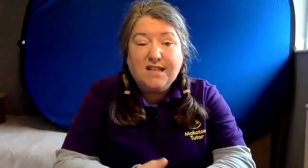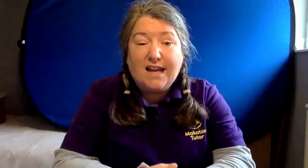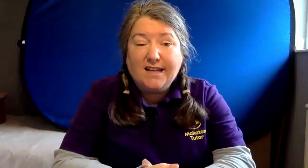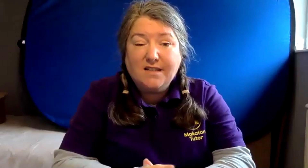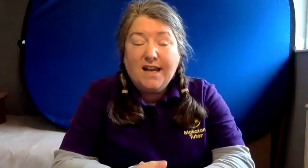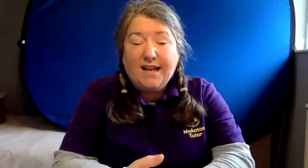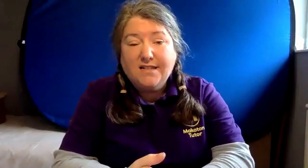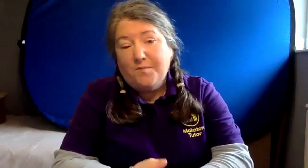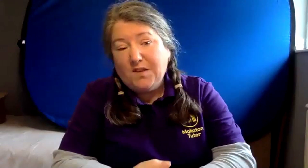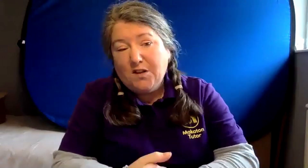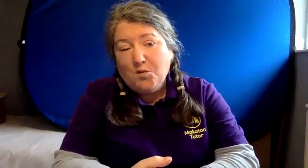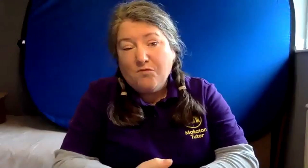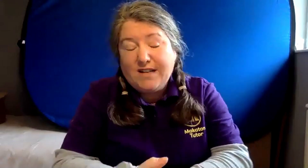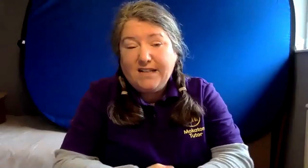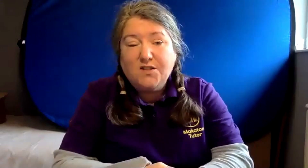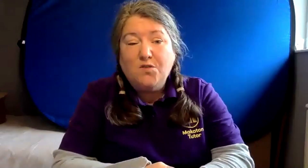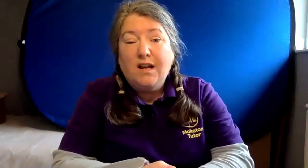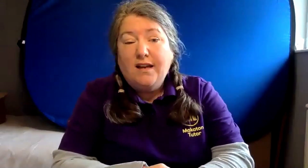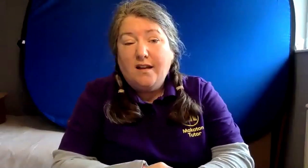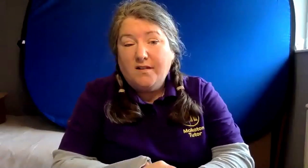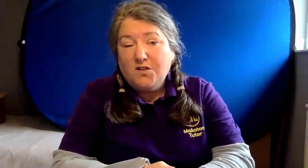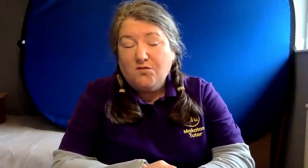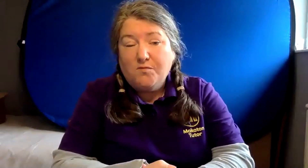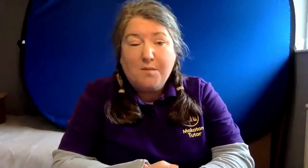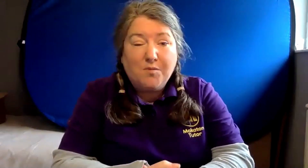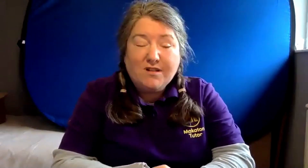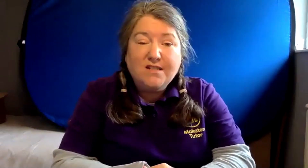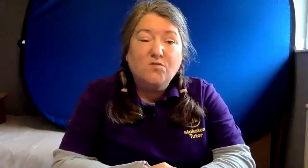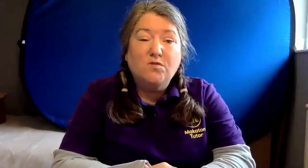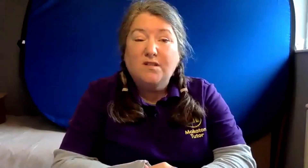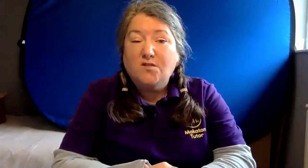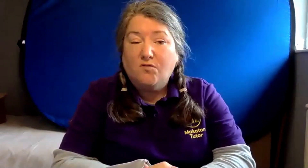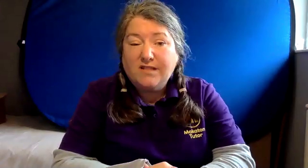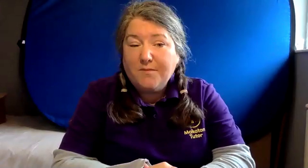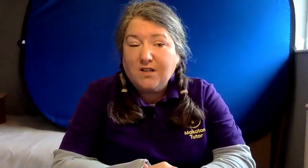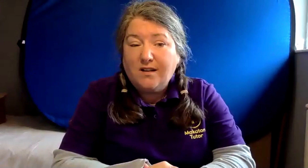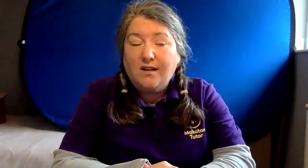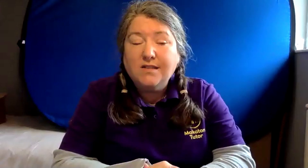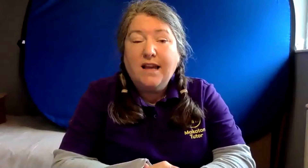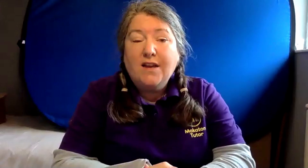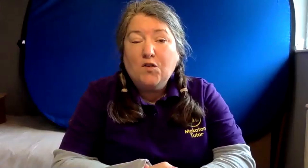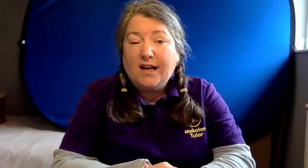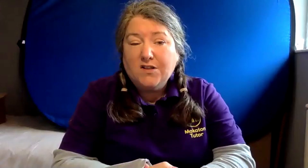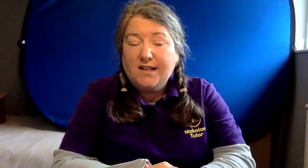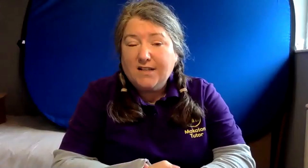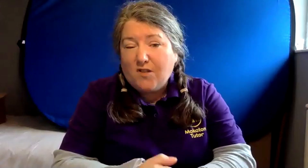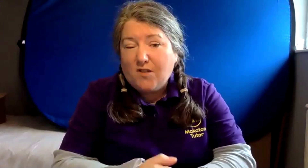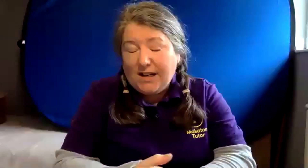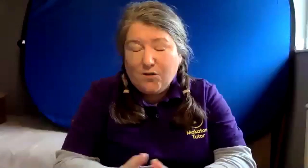today is something that you would read to younger children, maybe preschoolers or reception class, you can actually extrapolate all